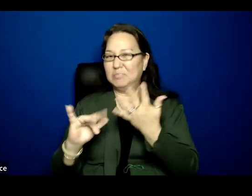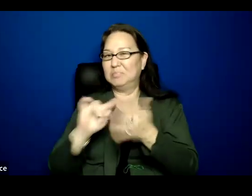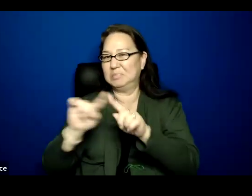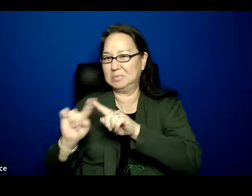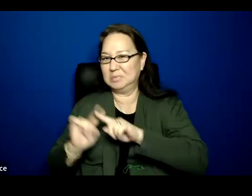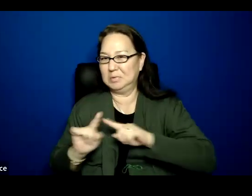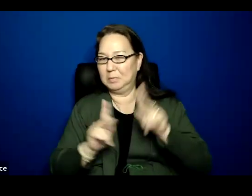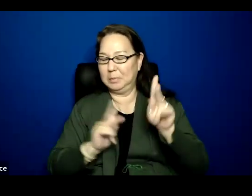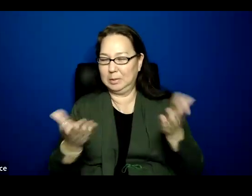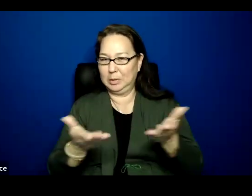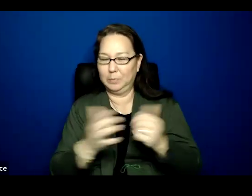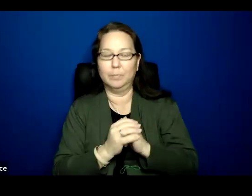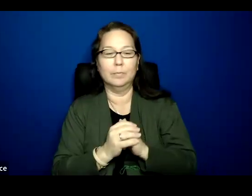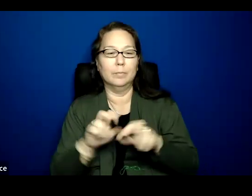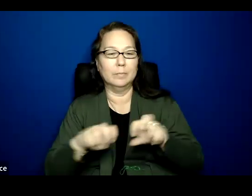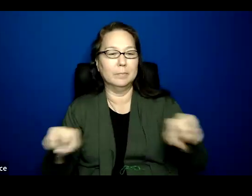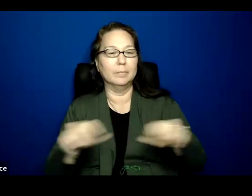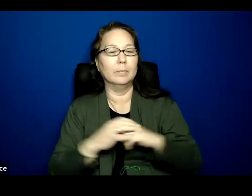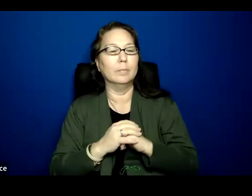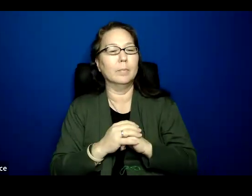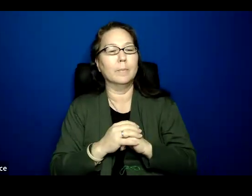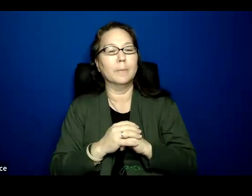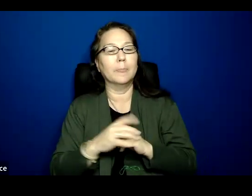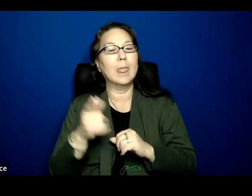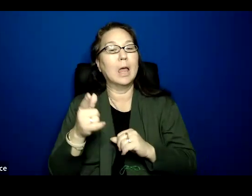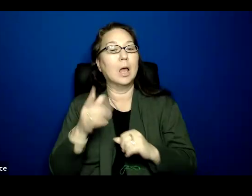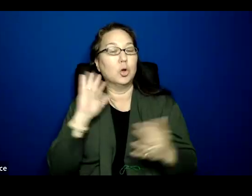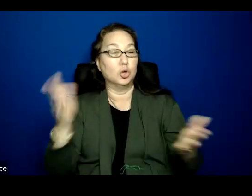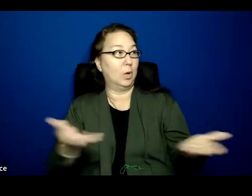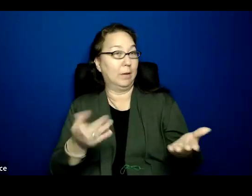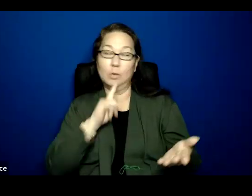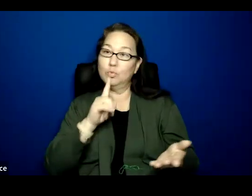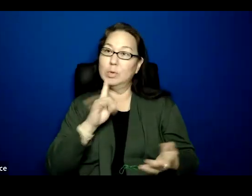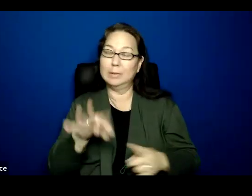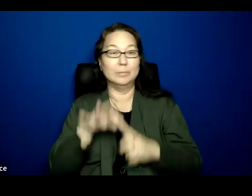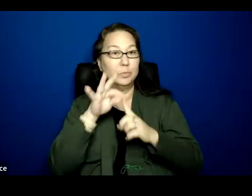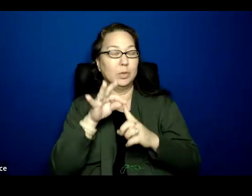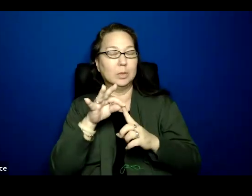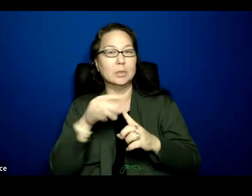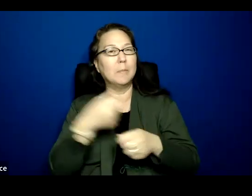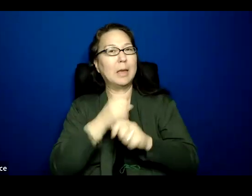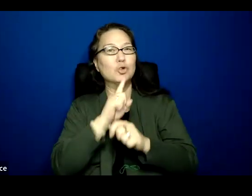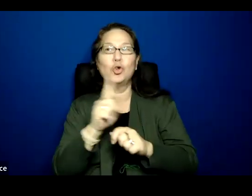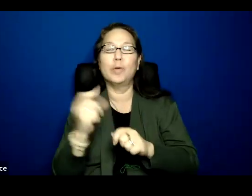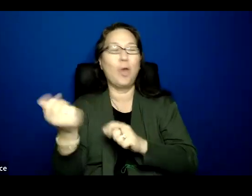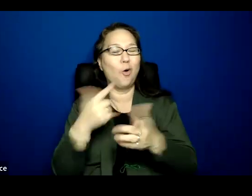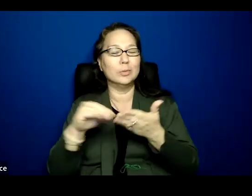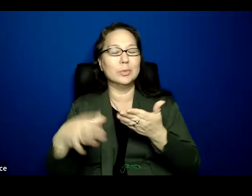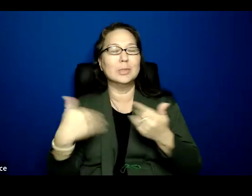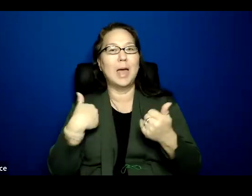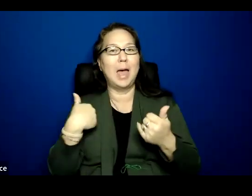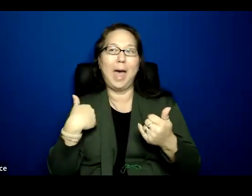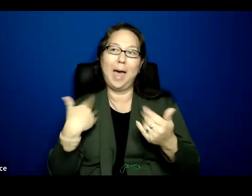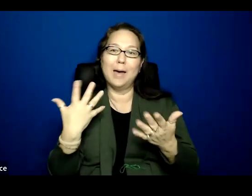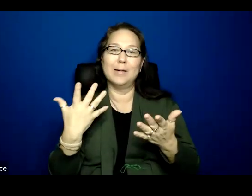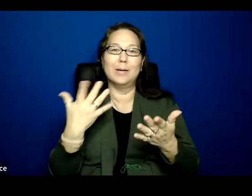to high-quality evidence-based instruction and that students with disabilities have the resources and services to succeed